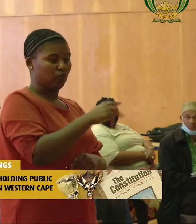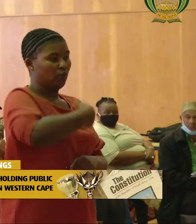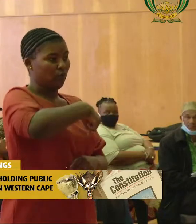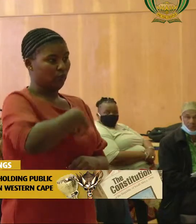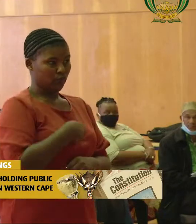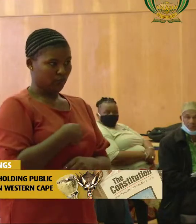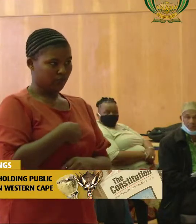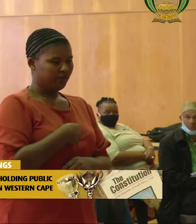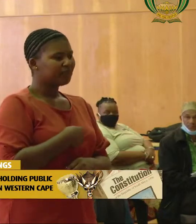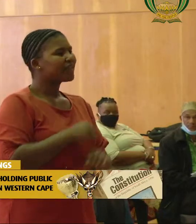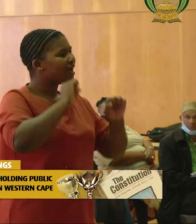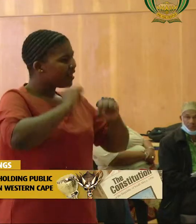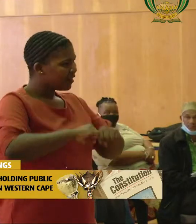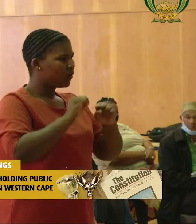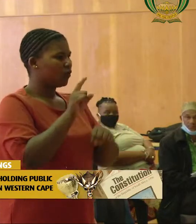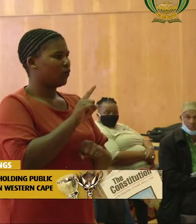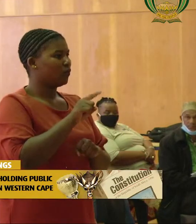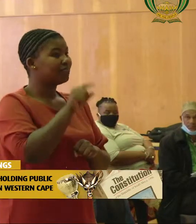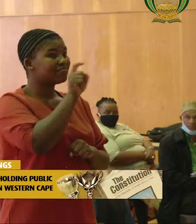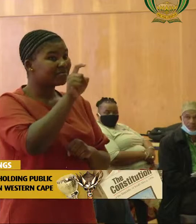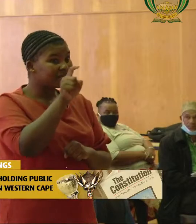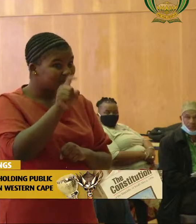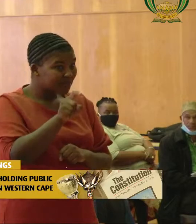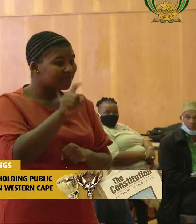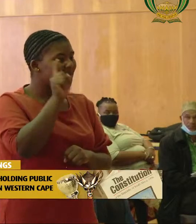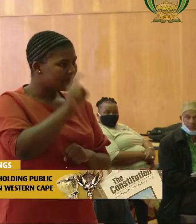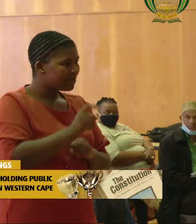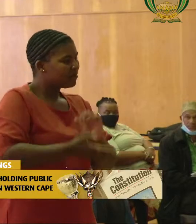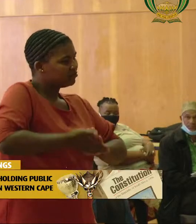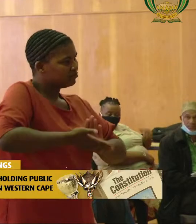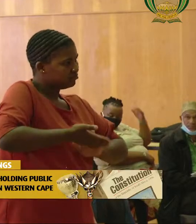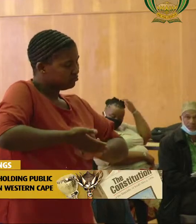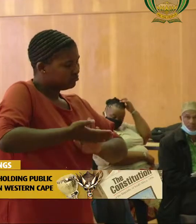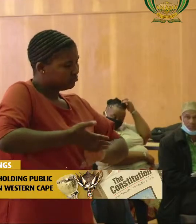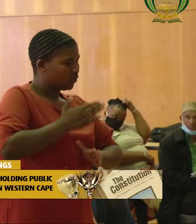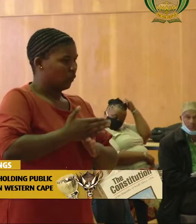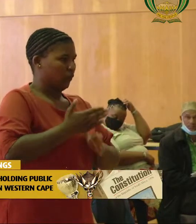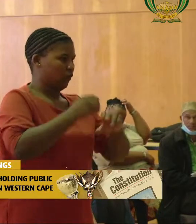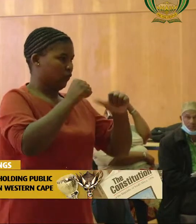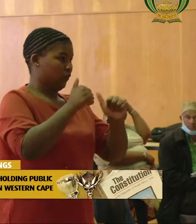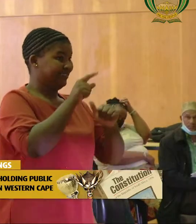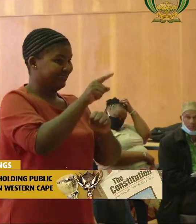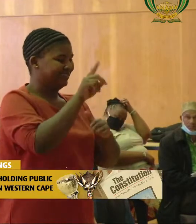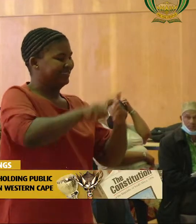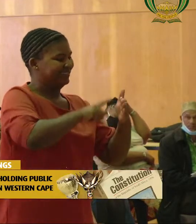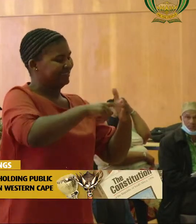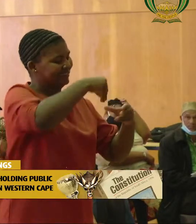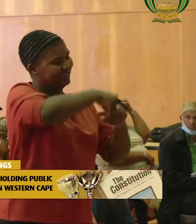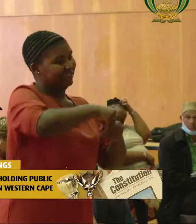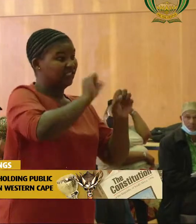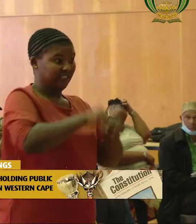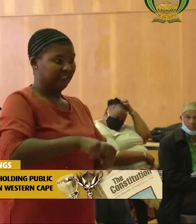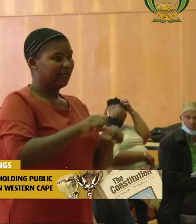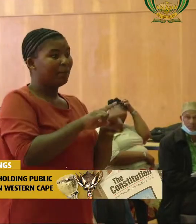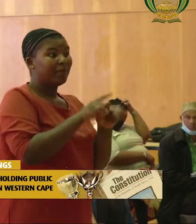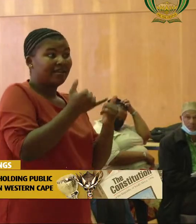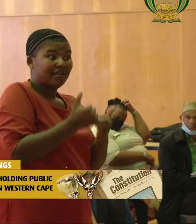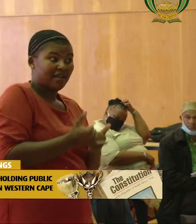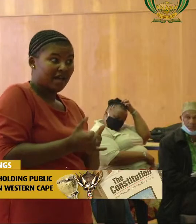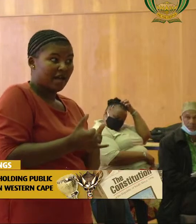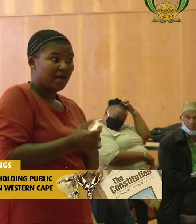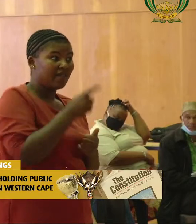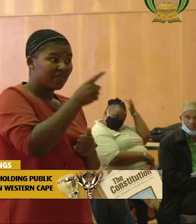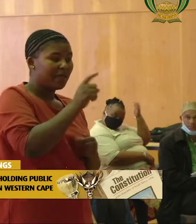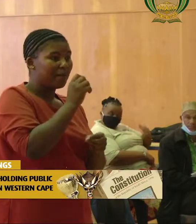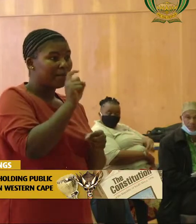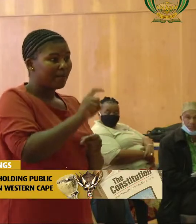let it be allowed that those comrades contest, so those independent contest the elections under the conditions that their